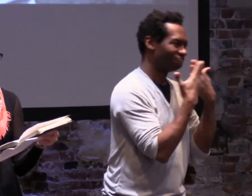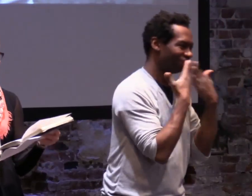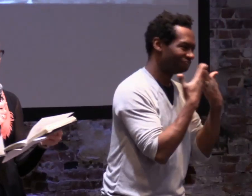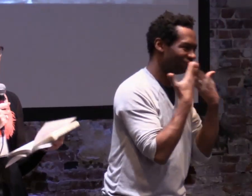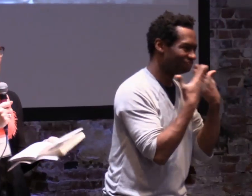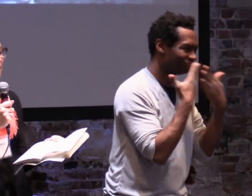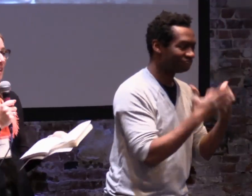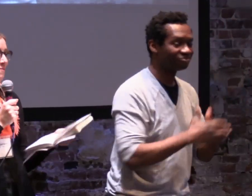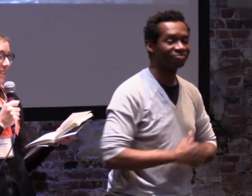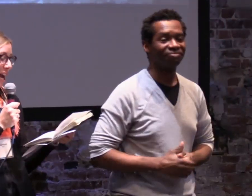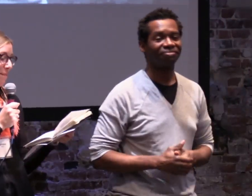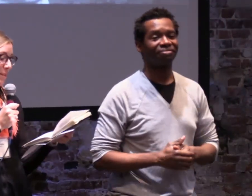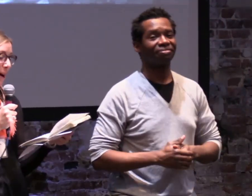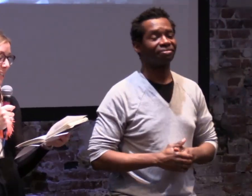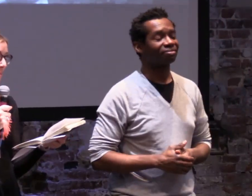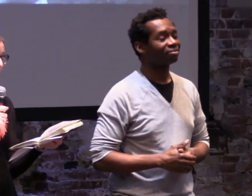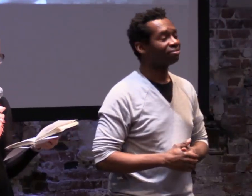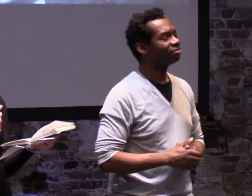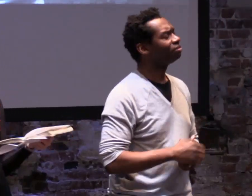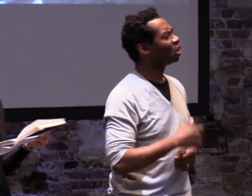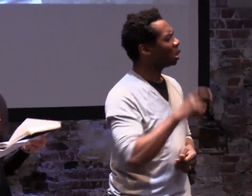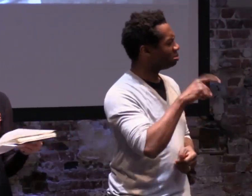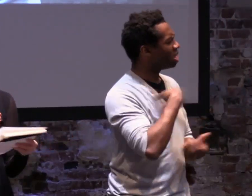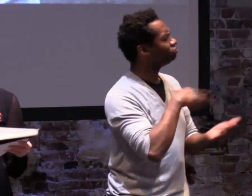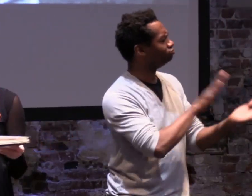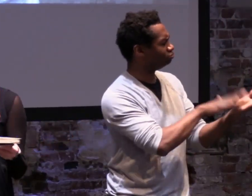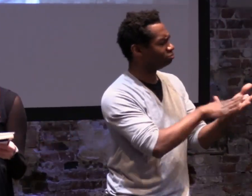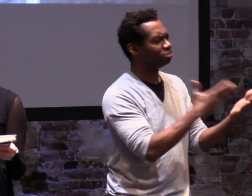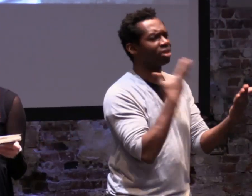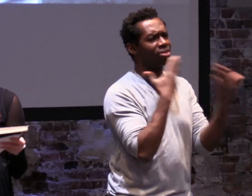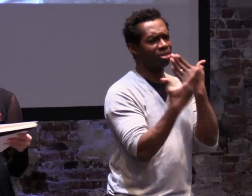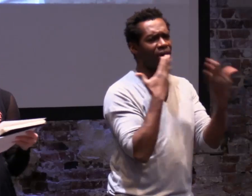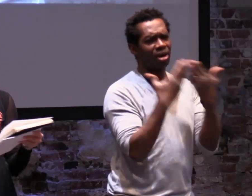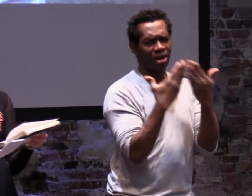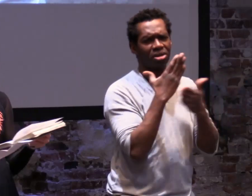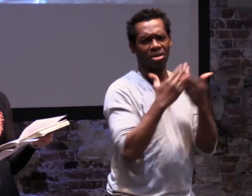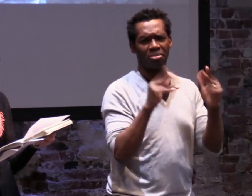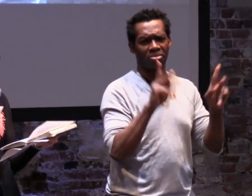This gathering would not be possible without the amazing HowlRound team.